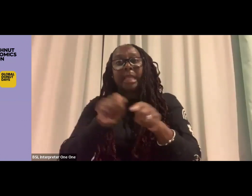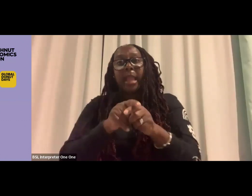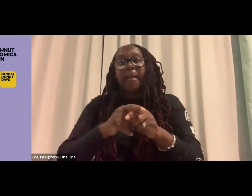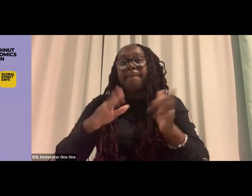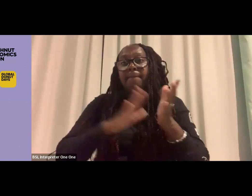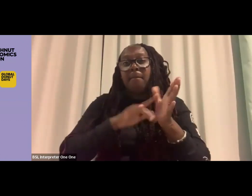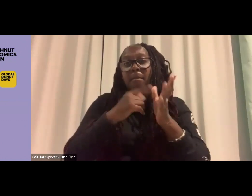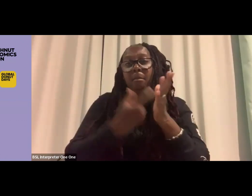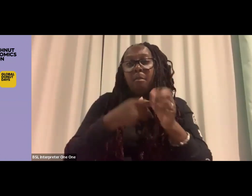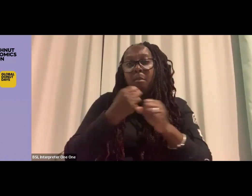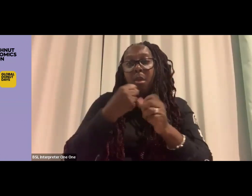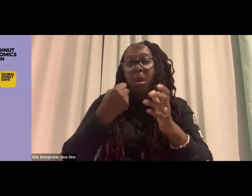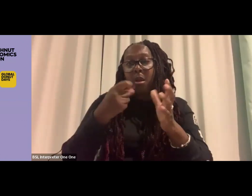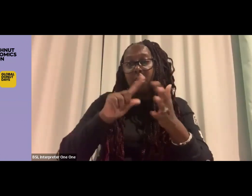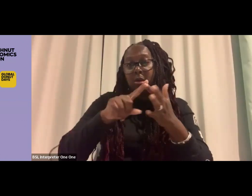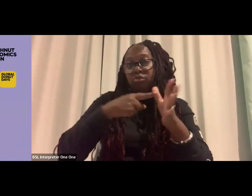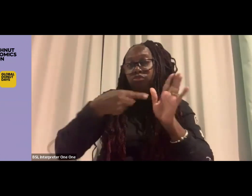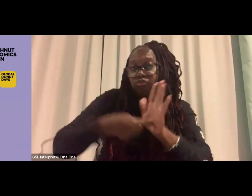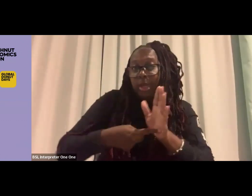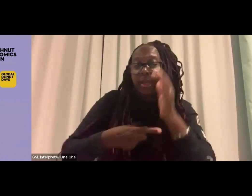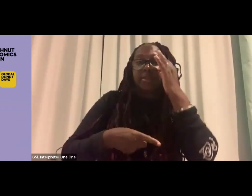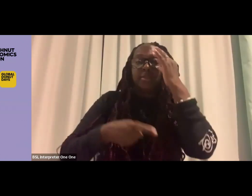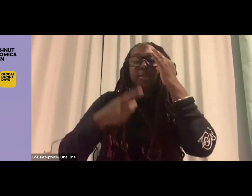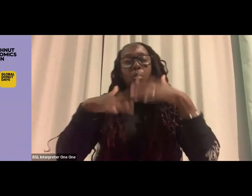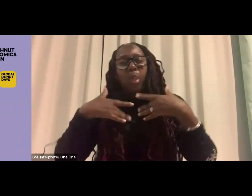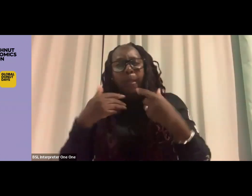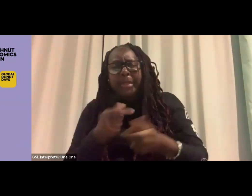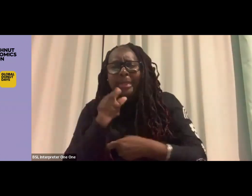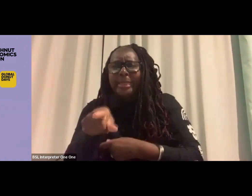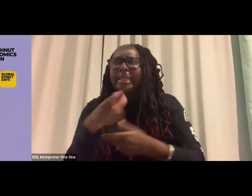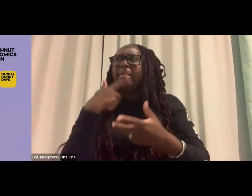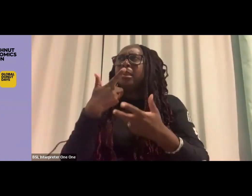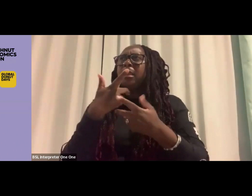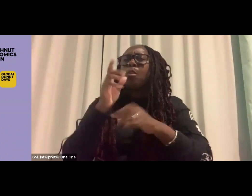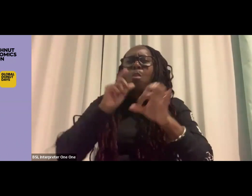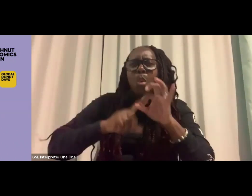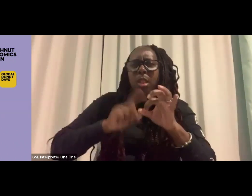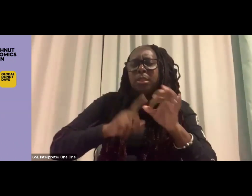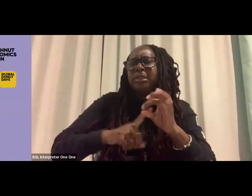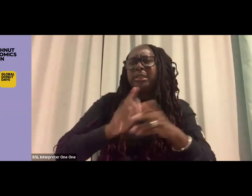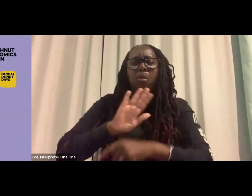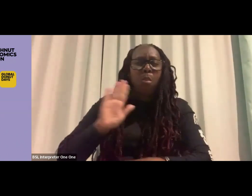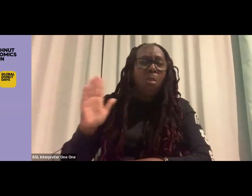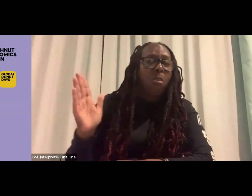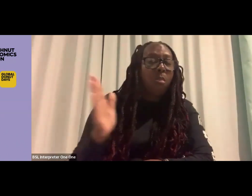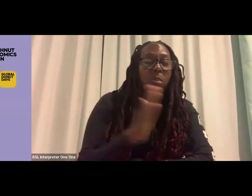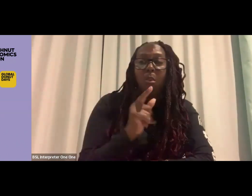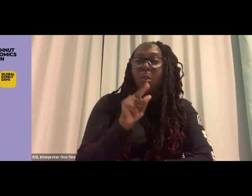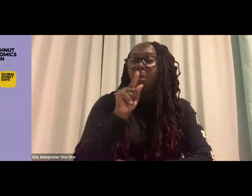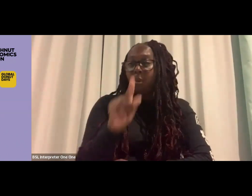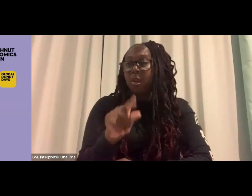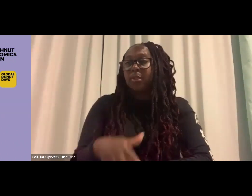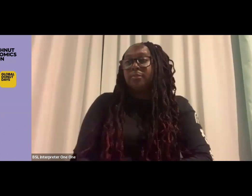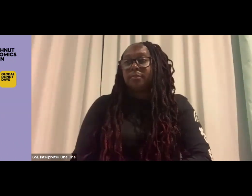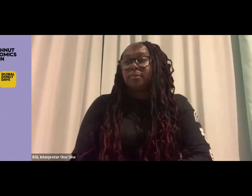out, the root causes, the current well-being, the well-being equality, the future well-being, and also the well-being elsewhere. So